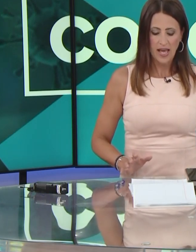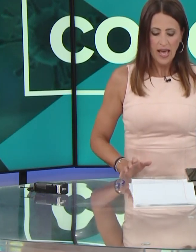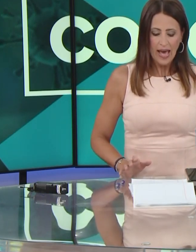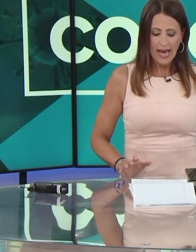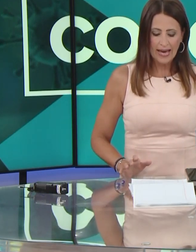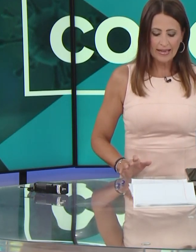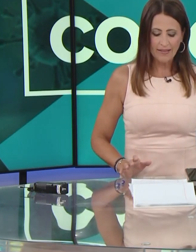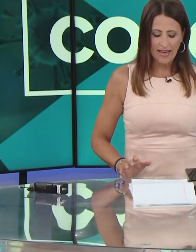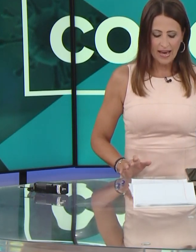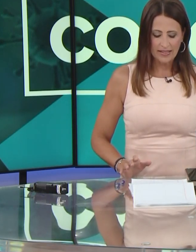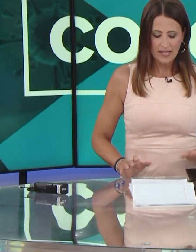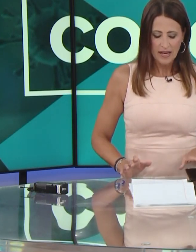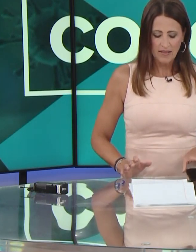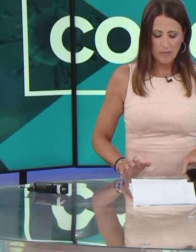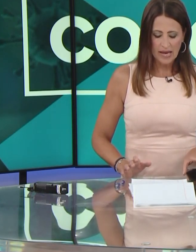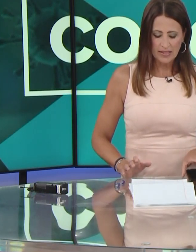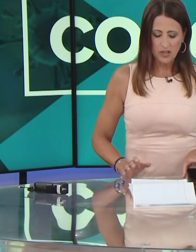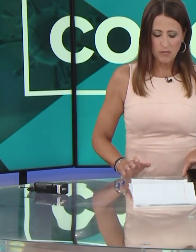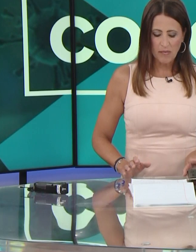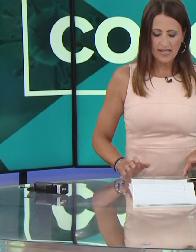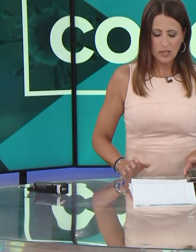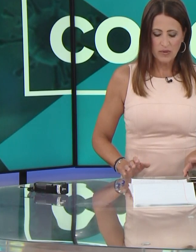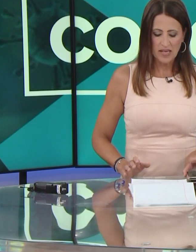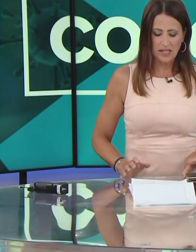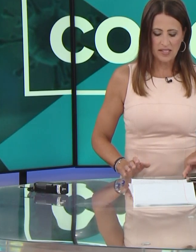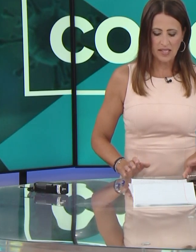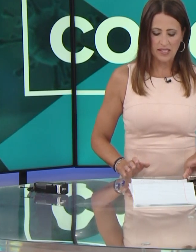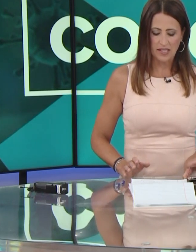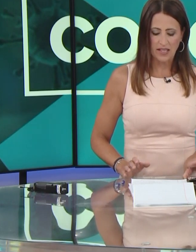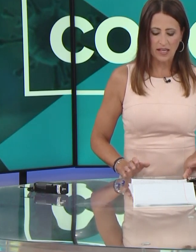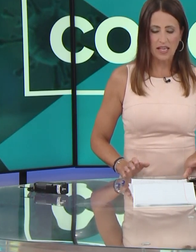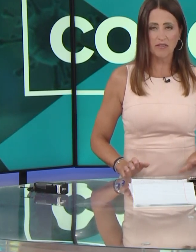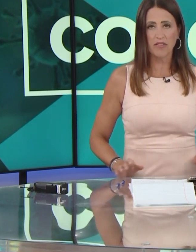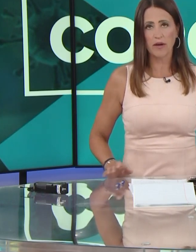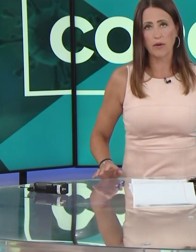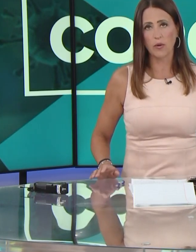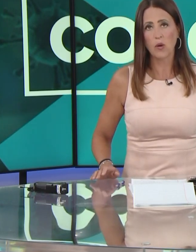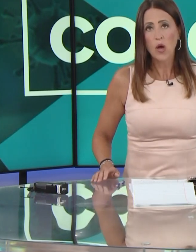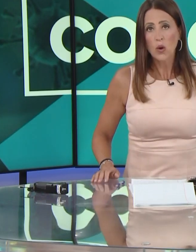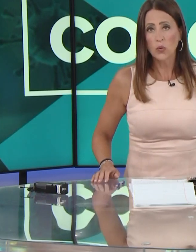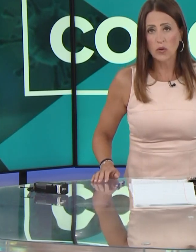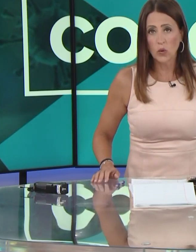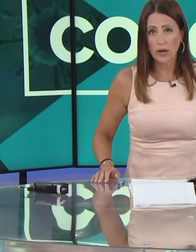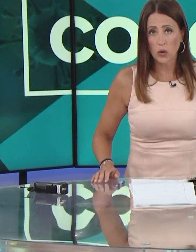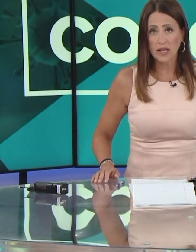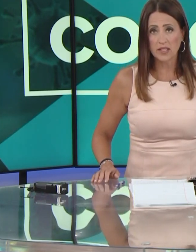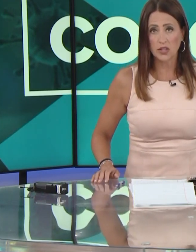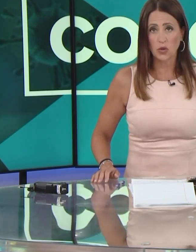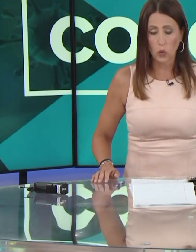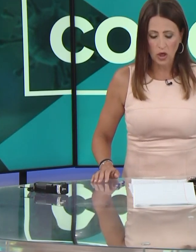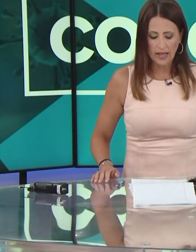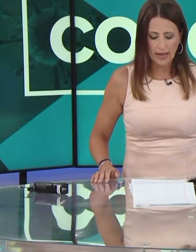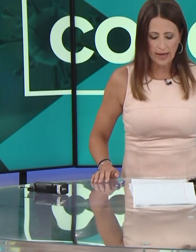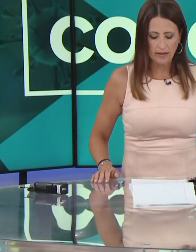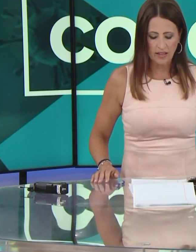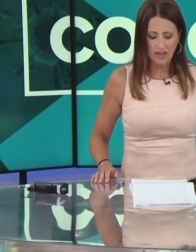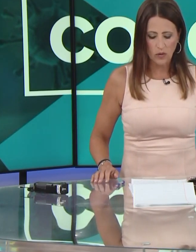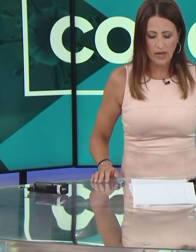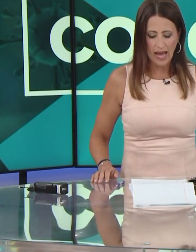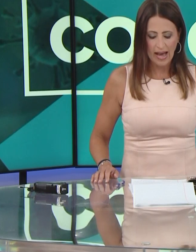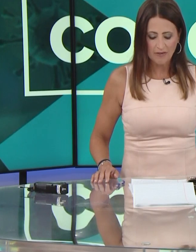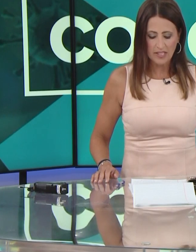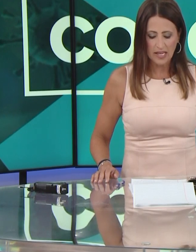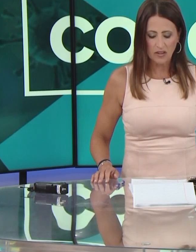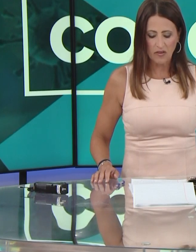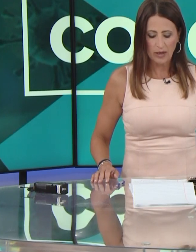state, adding that the message must be consistent, that even though we will continue working and living,